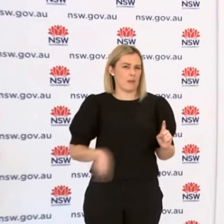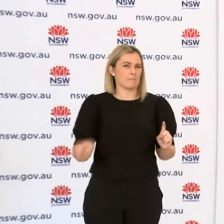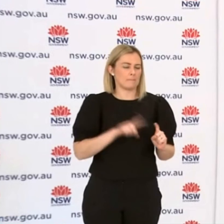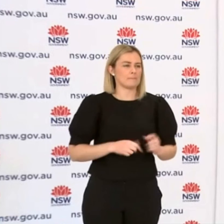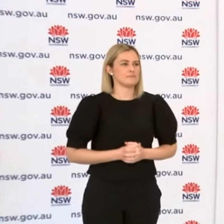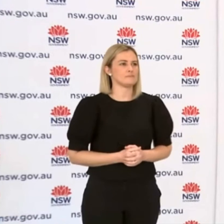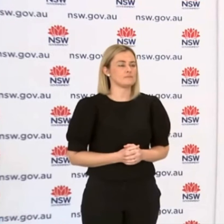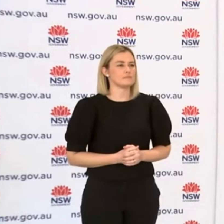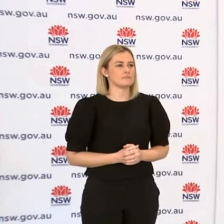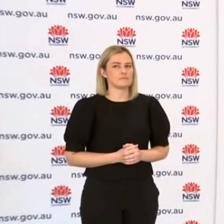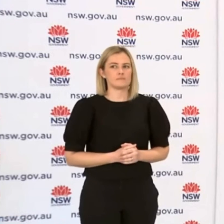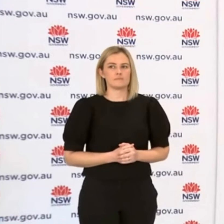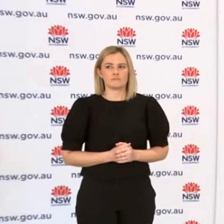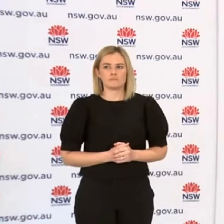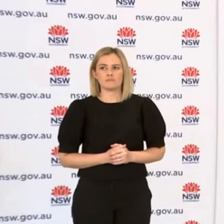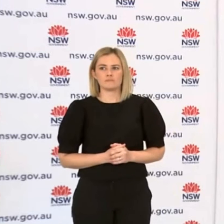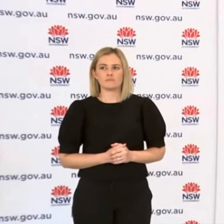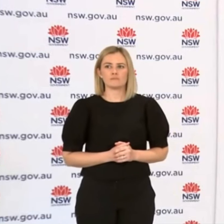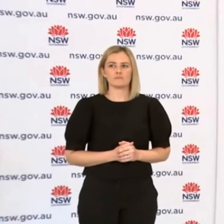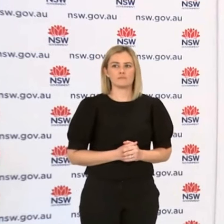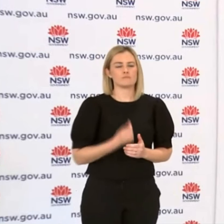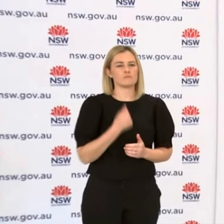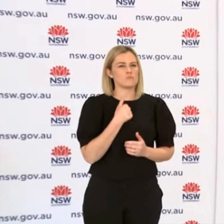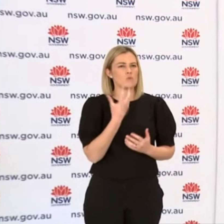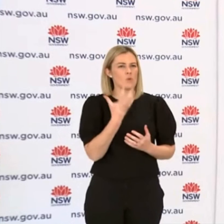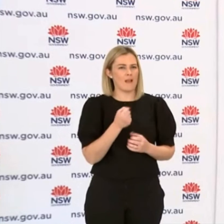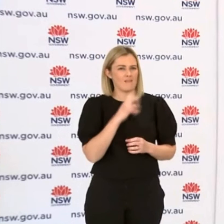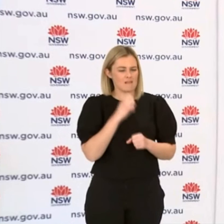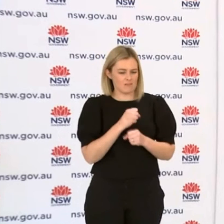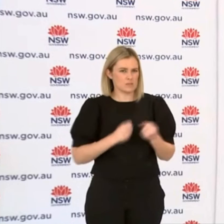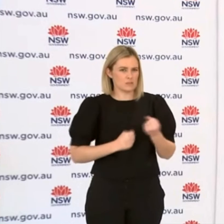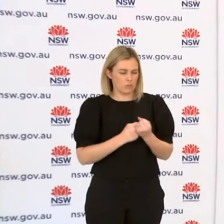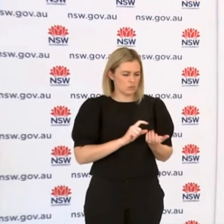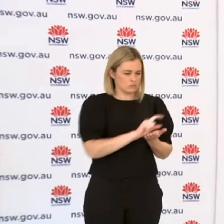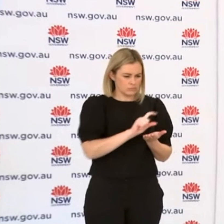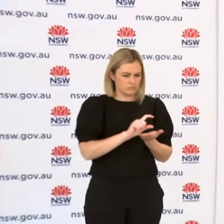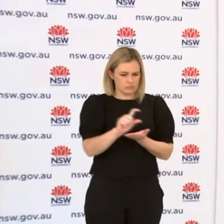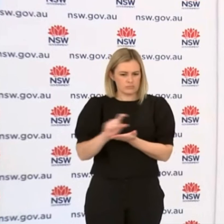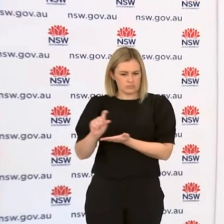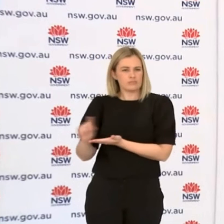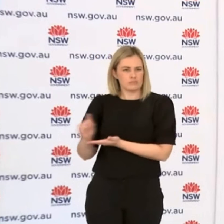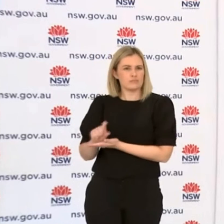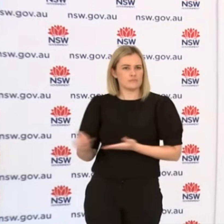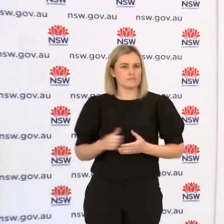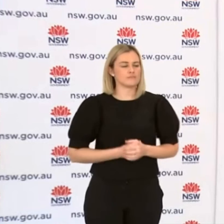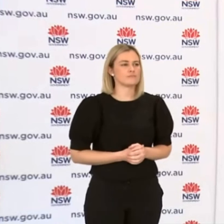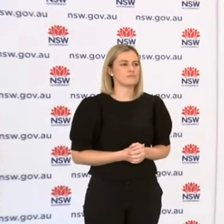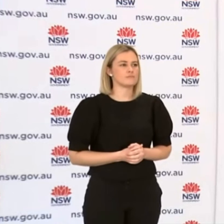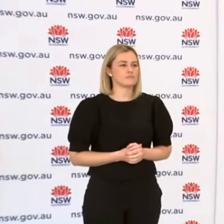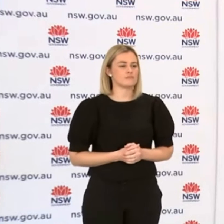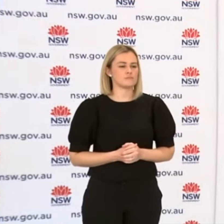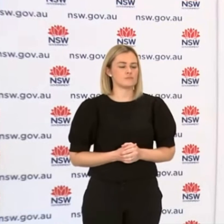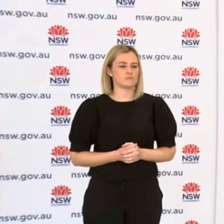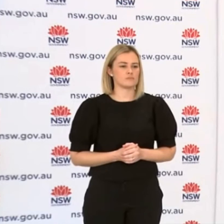in the cabinet broadly, I think all the community know how important our tradies are in southwest Sydney to not only